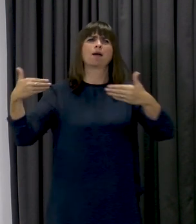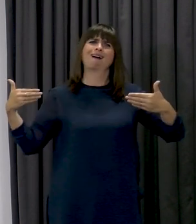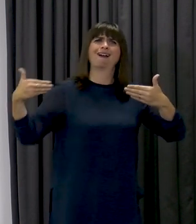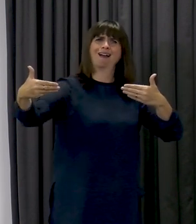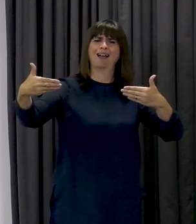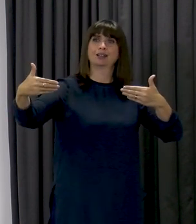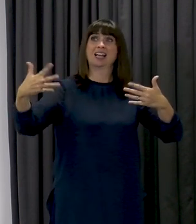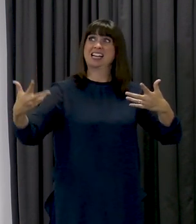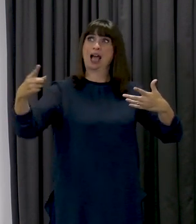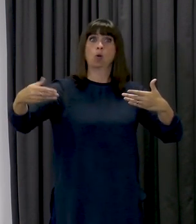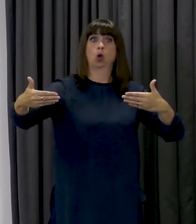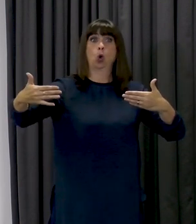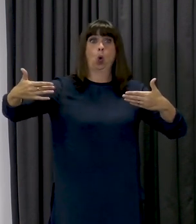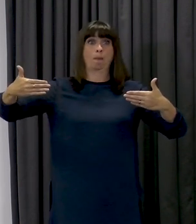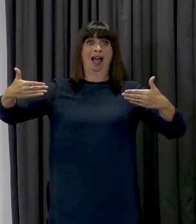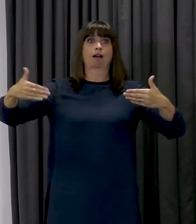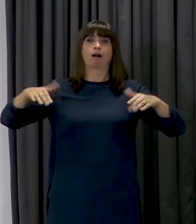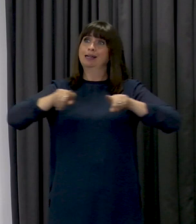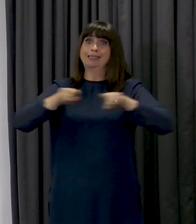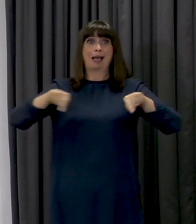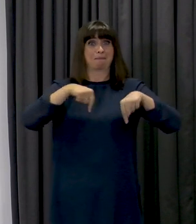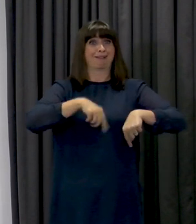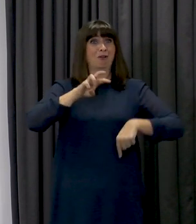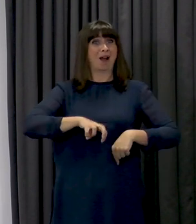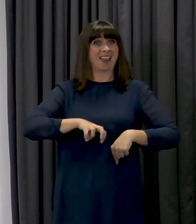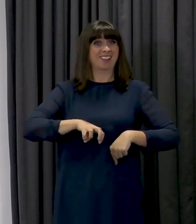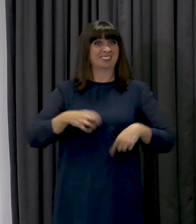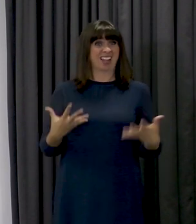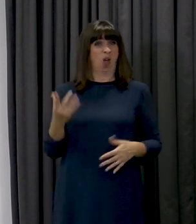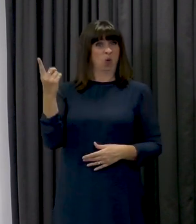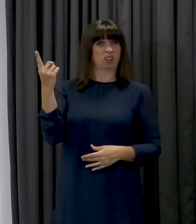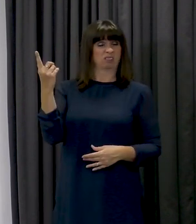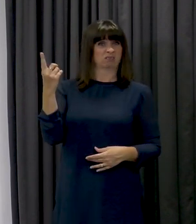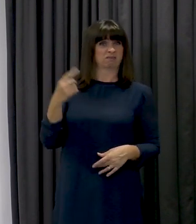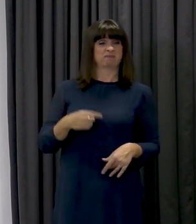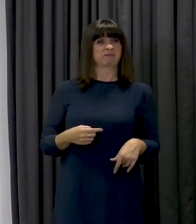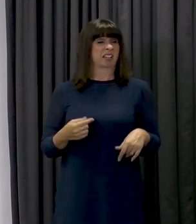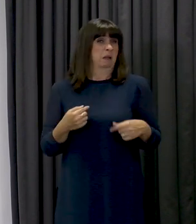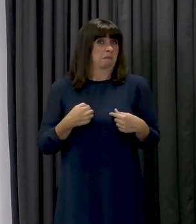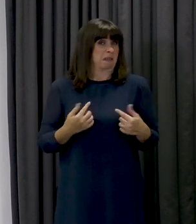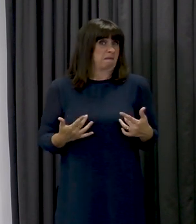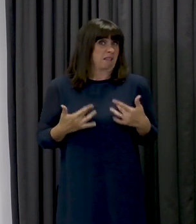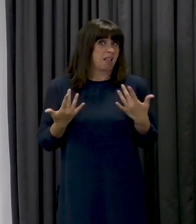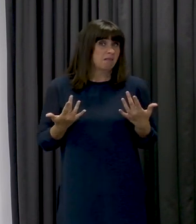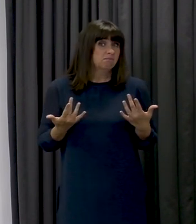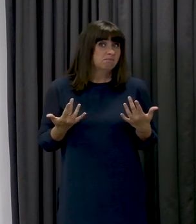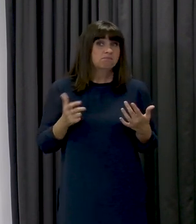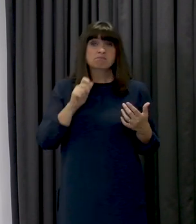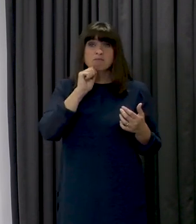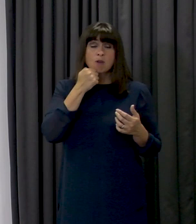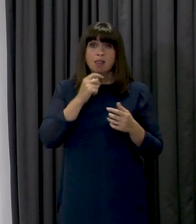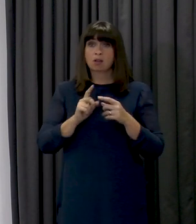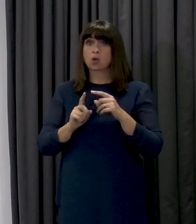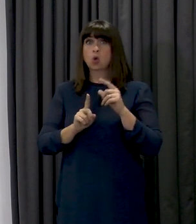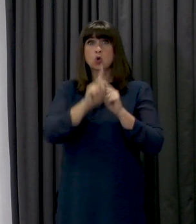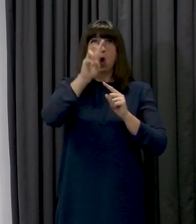result of the way we have gone about things. I don't anticipate in a blanket way, a different regime for the whole of the north of